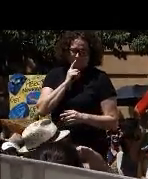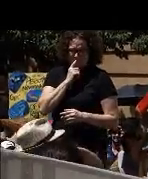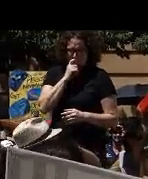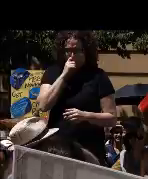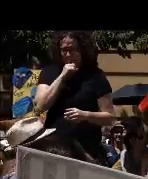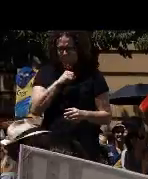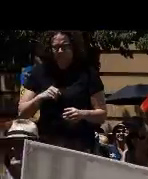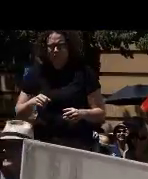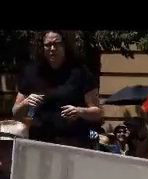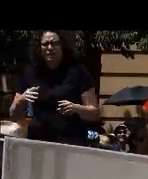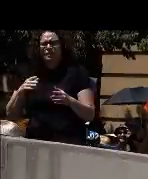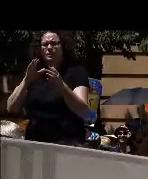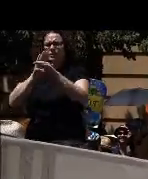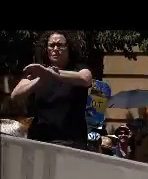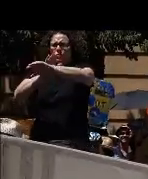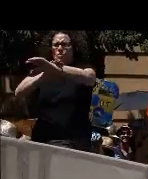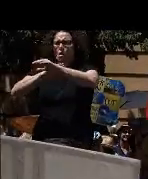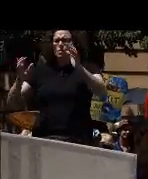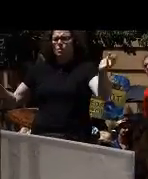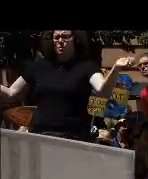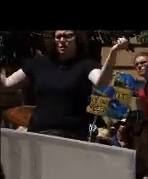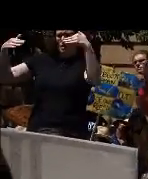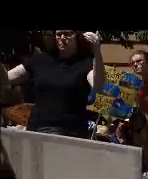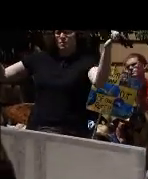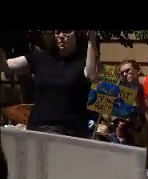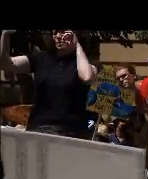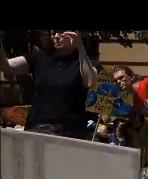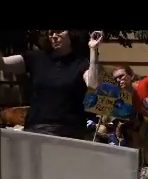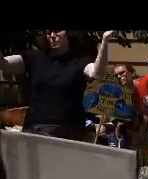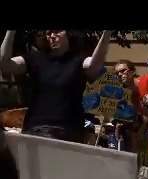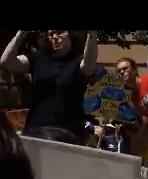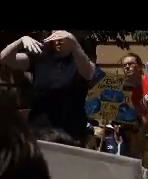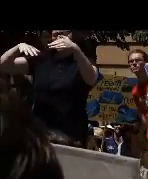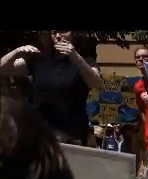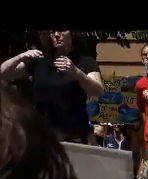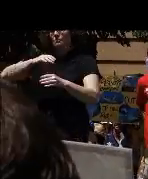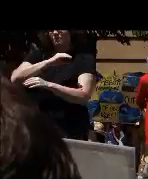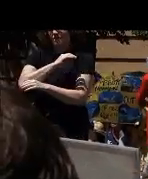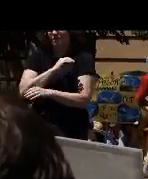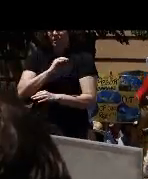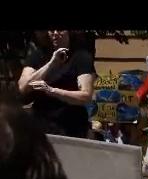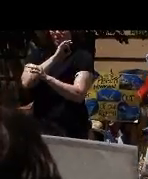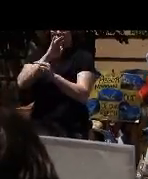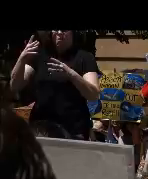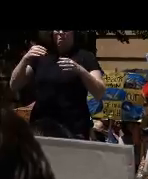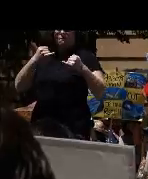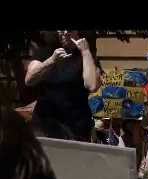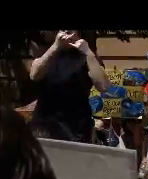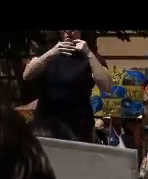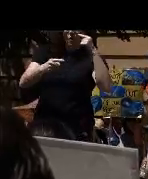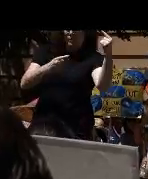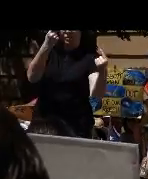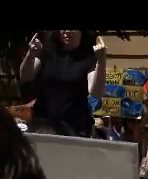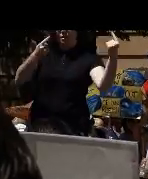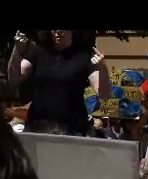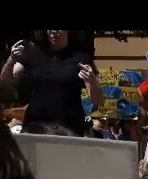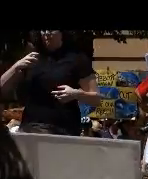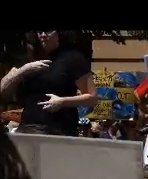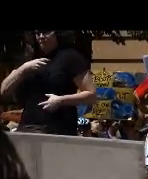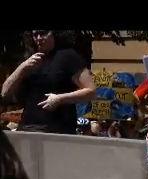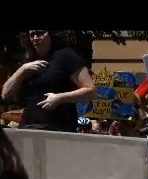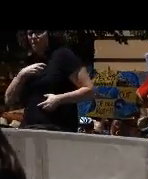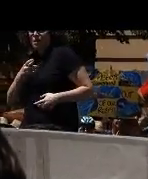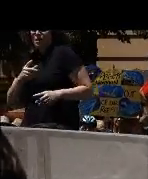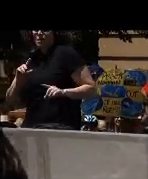It's time you brought us together instead of divisively playing us off against each other and using fear and prejudice to get your